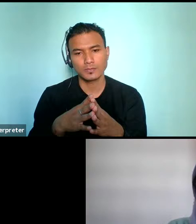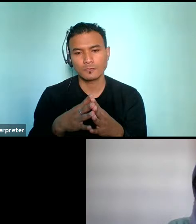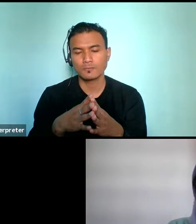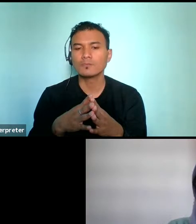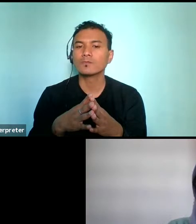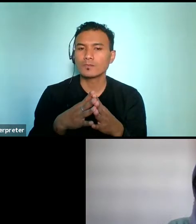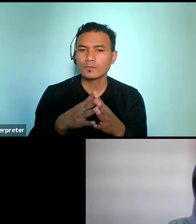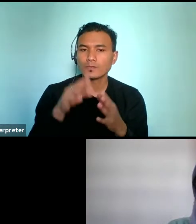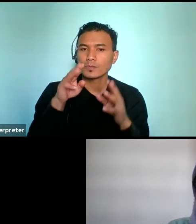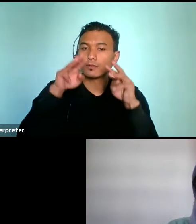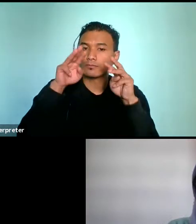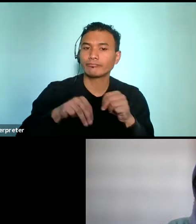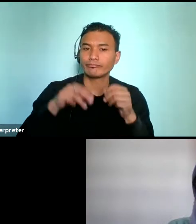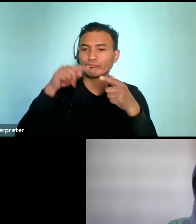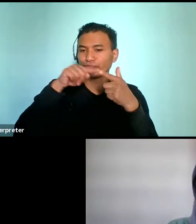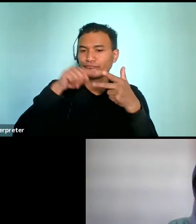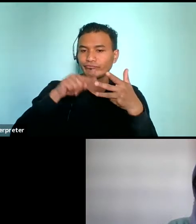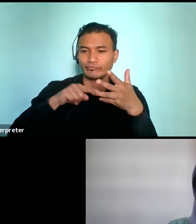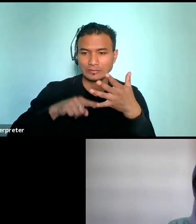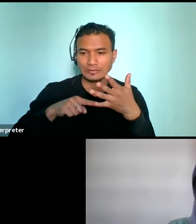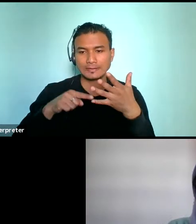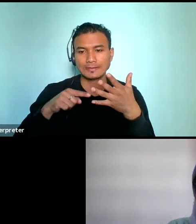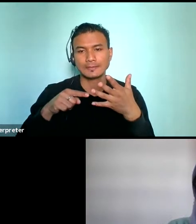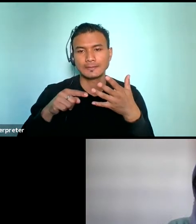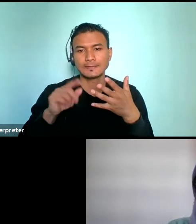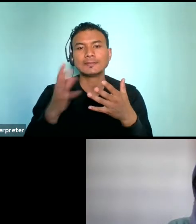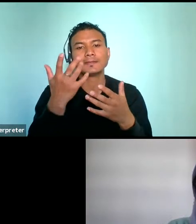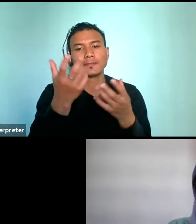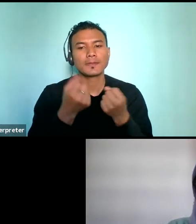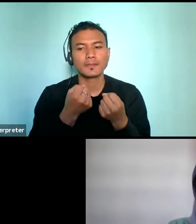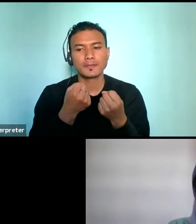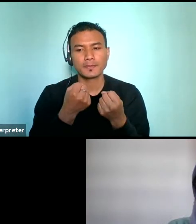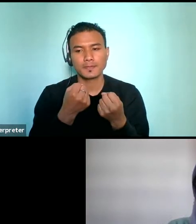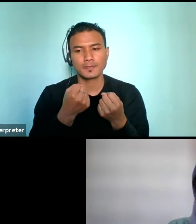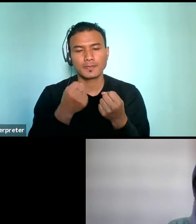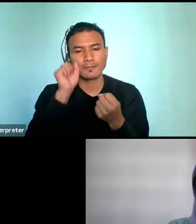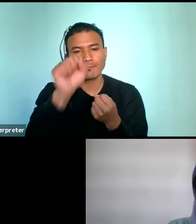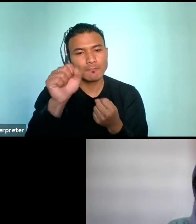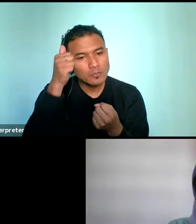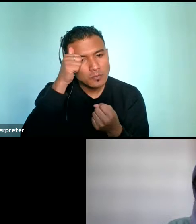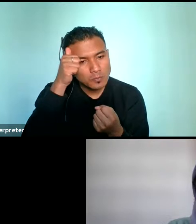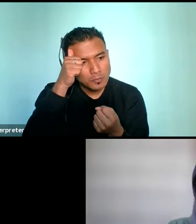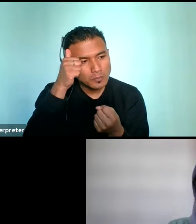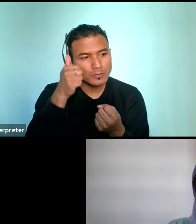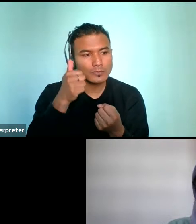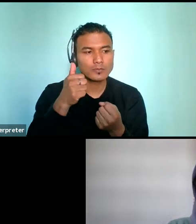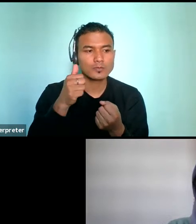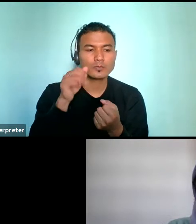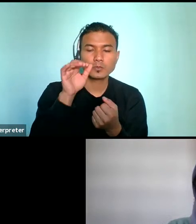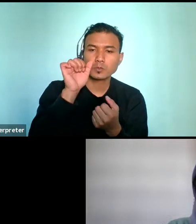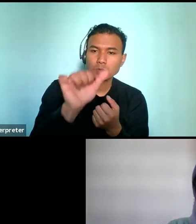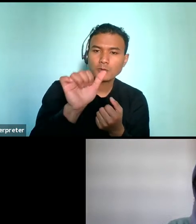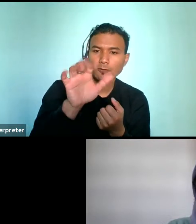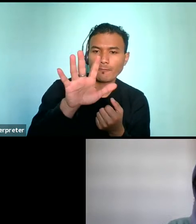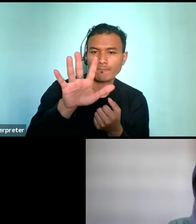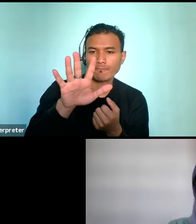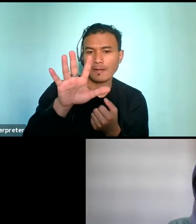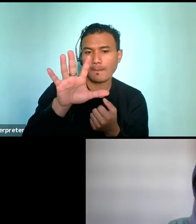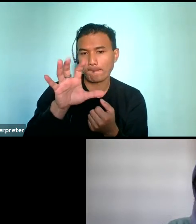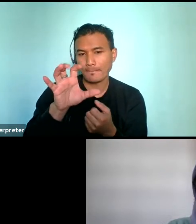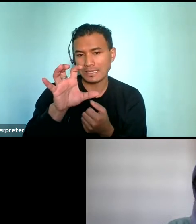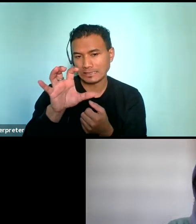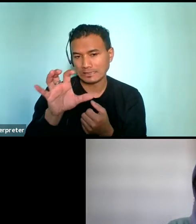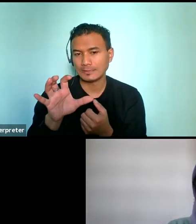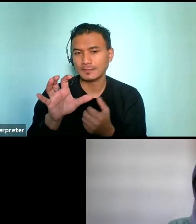the most important elements that she identified through her own experience. You have 5 minutes, and then we